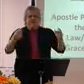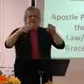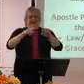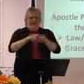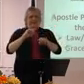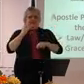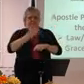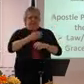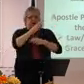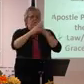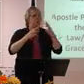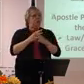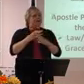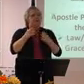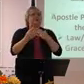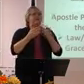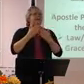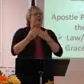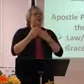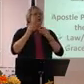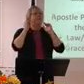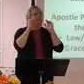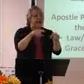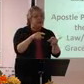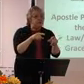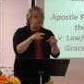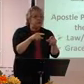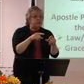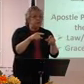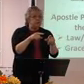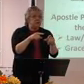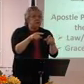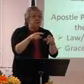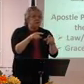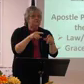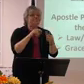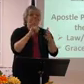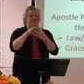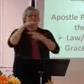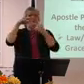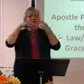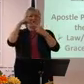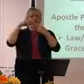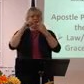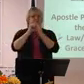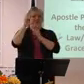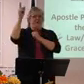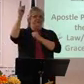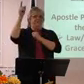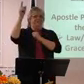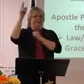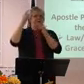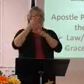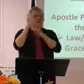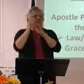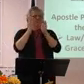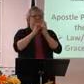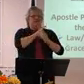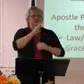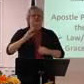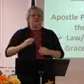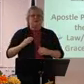our culture, the answer is a relationship with God through Jesus